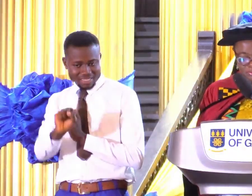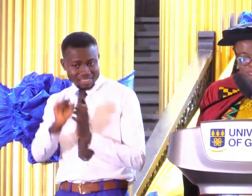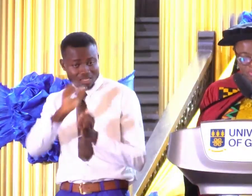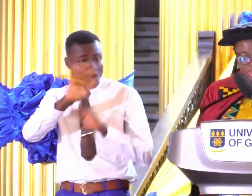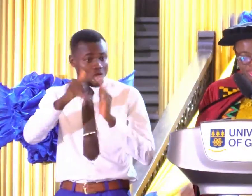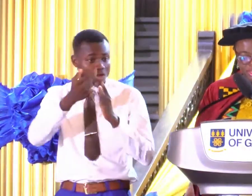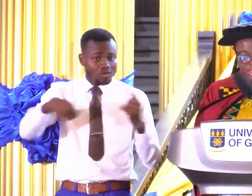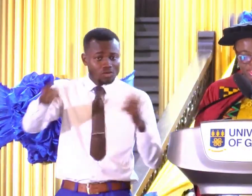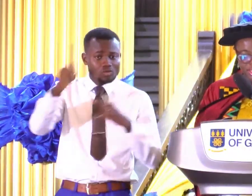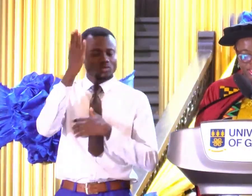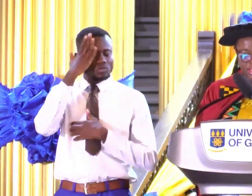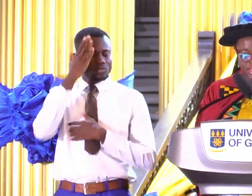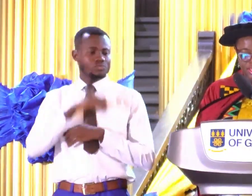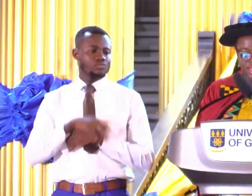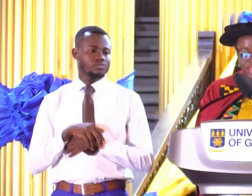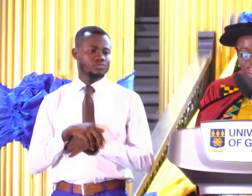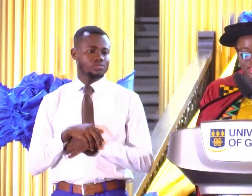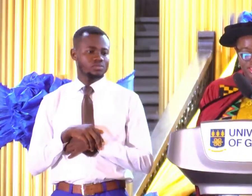linguists.